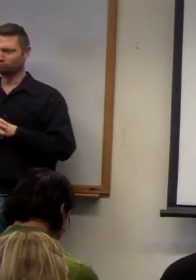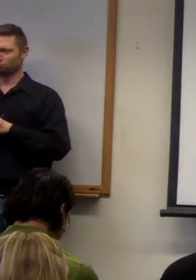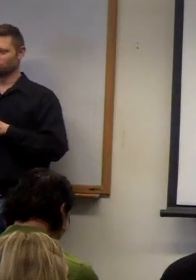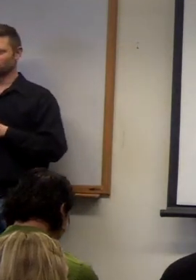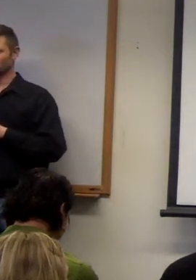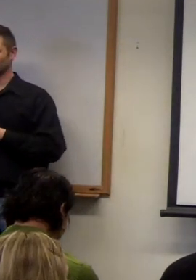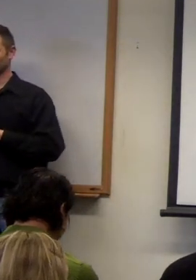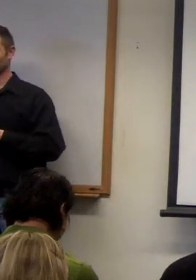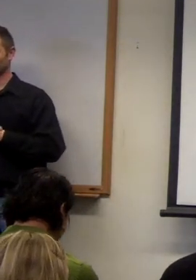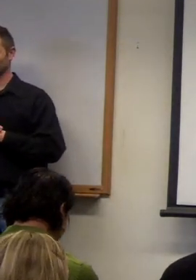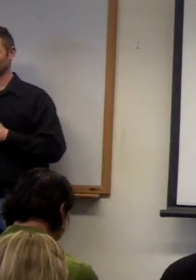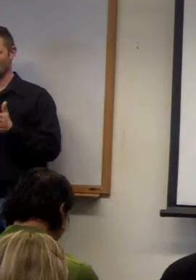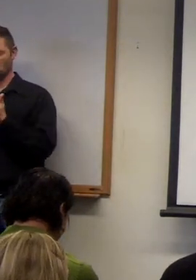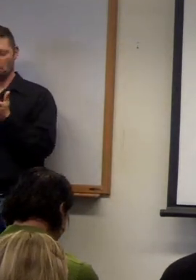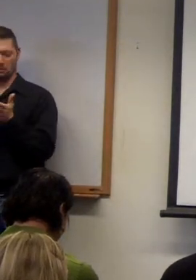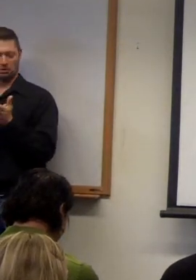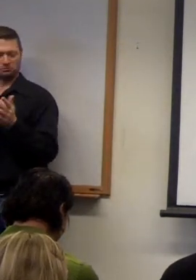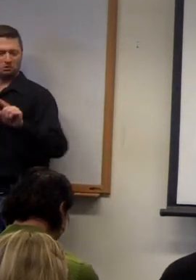You know,